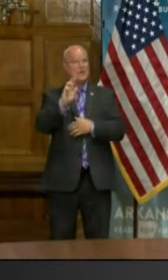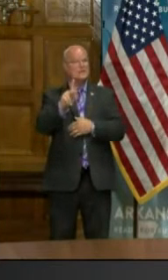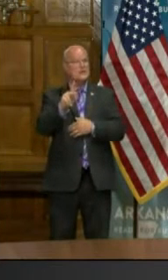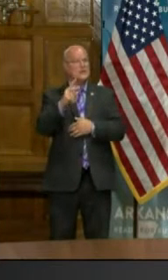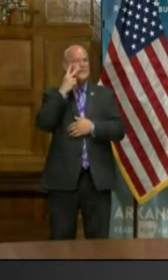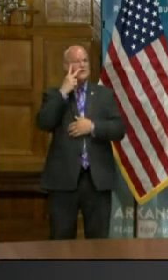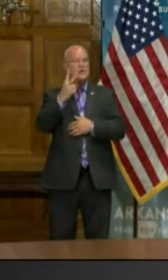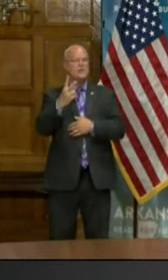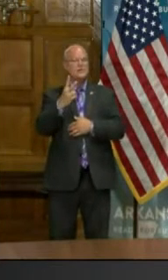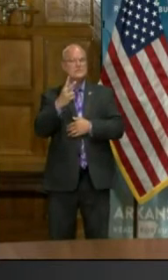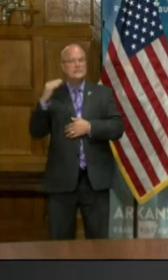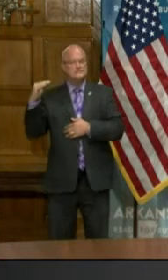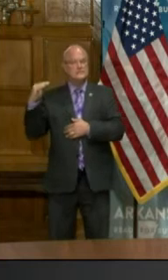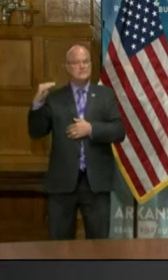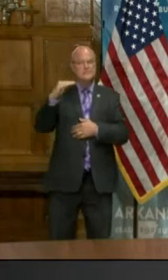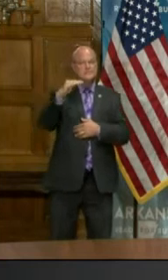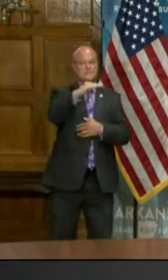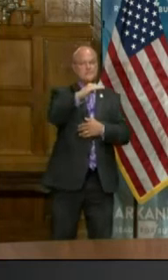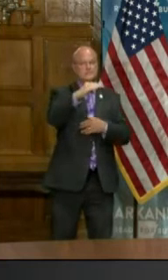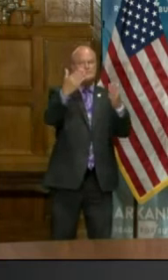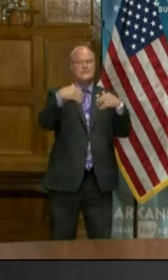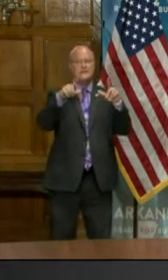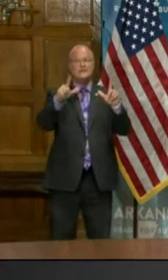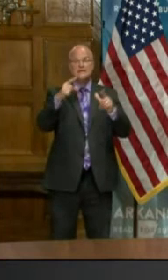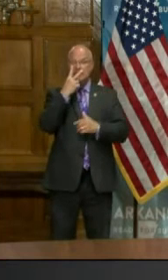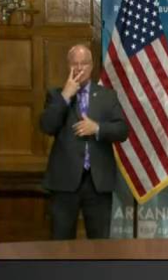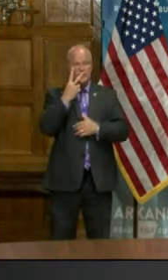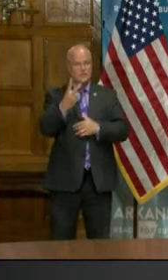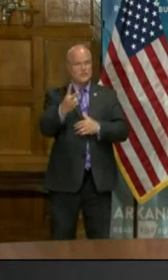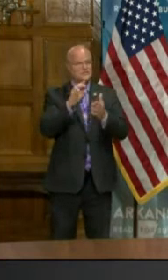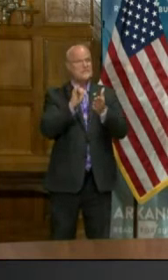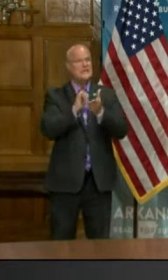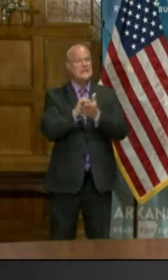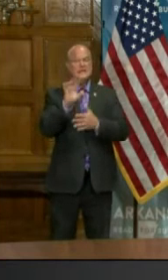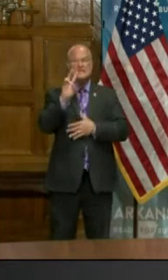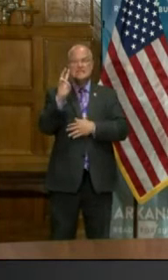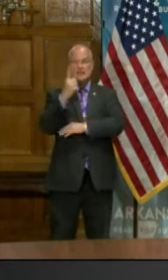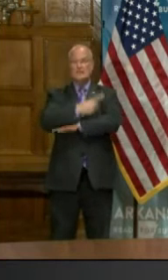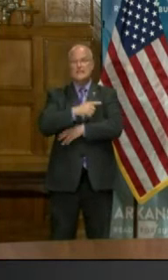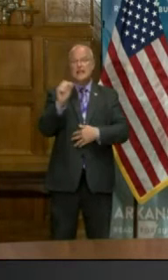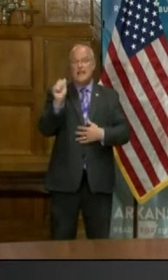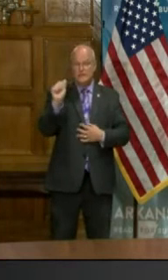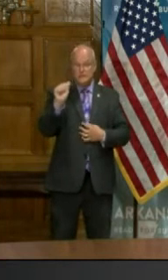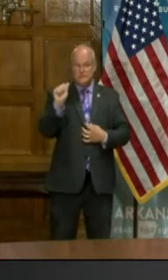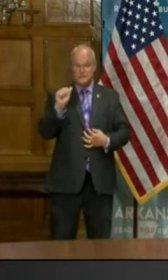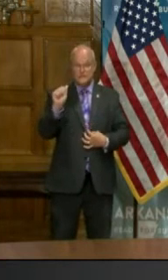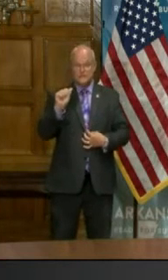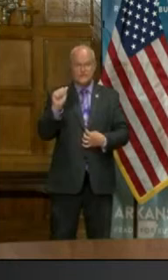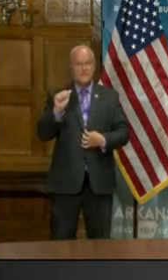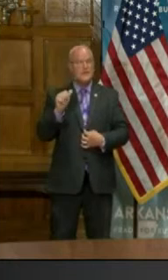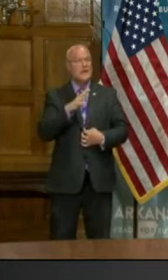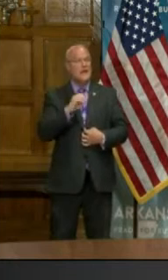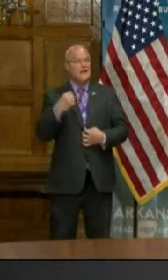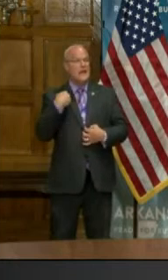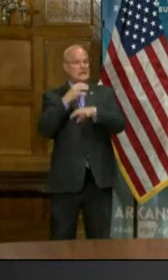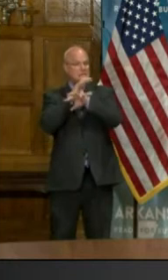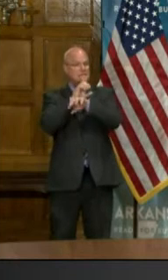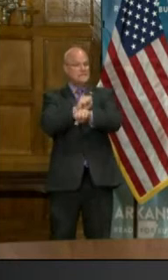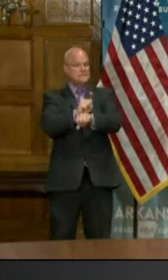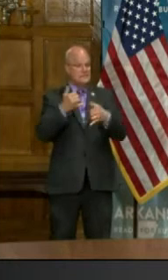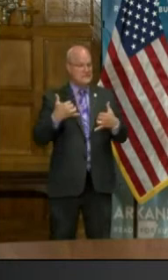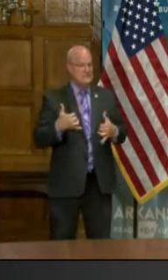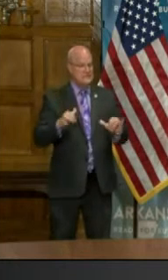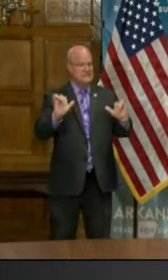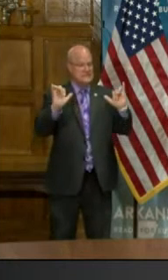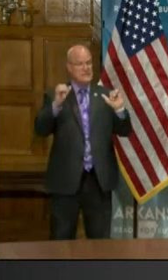can see the trend line. If you go to the next one, you'll see the 7-day rolling average, and our trend line